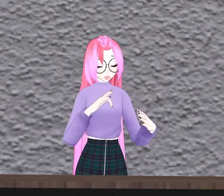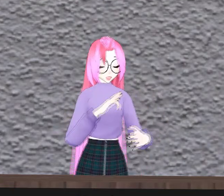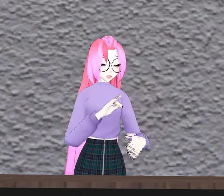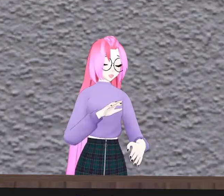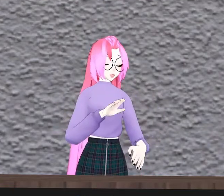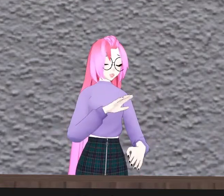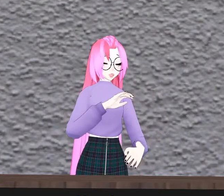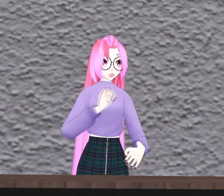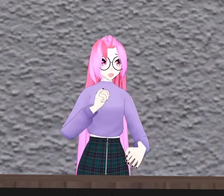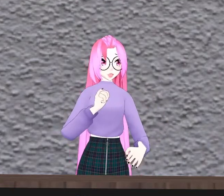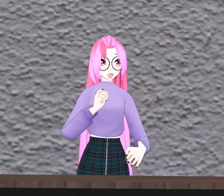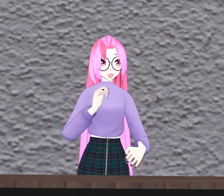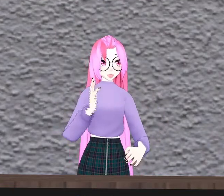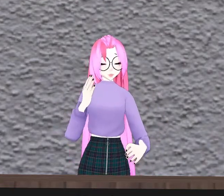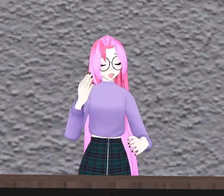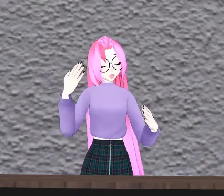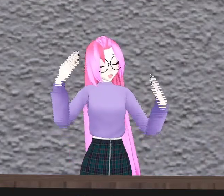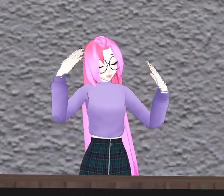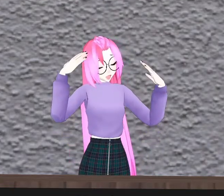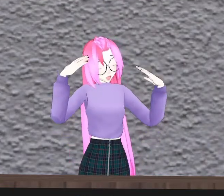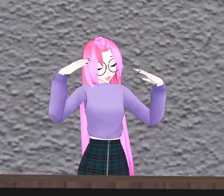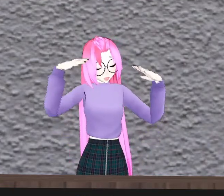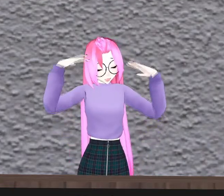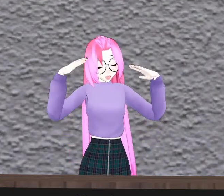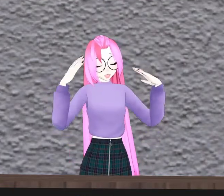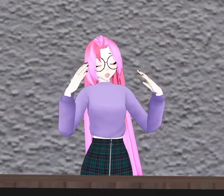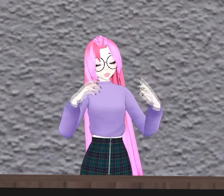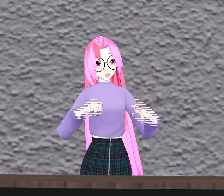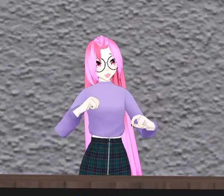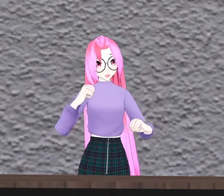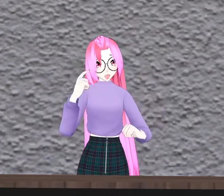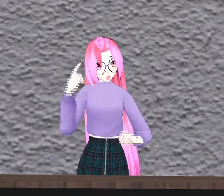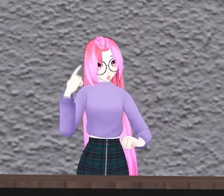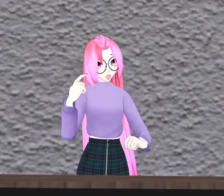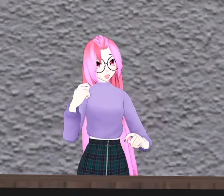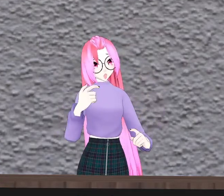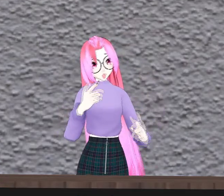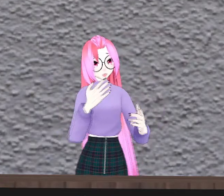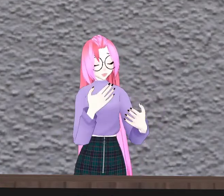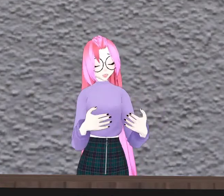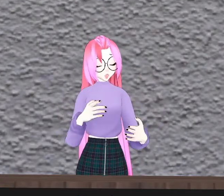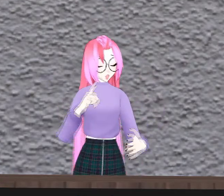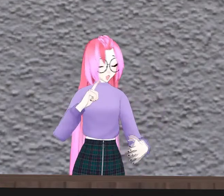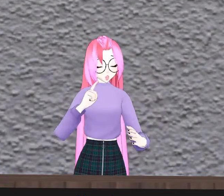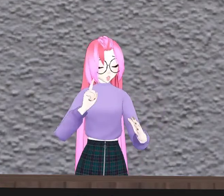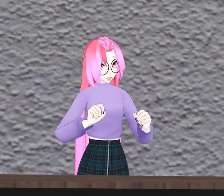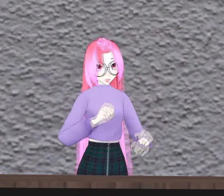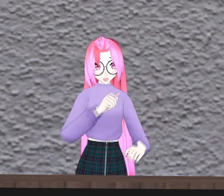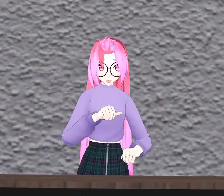it. And by allowing yourself to accept that fact of deaf people can do